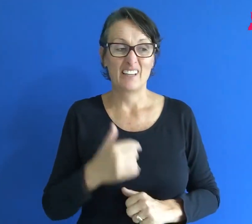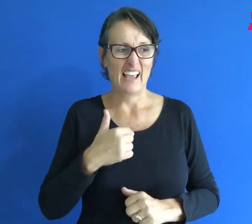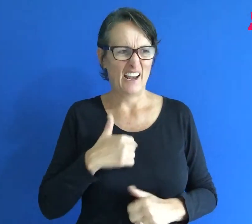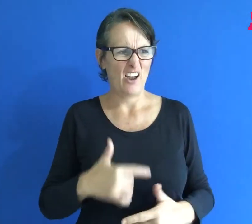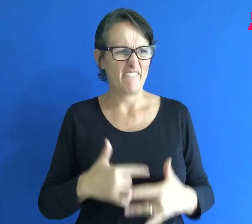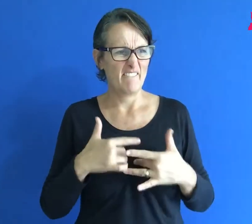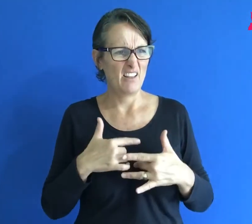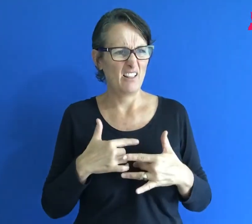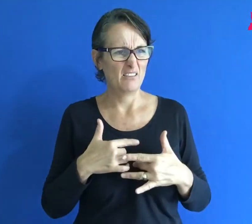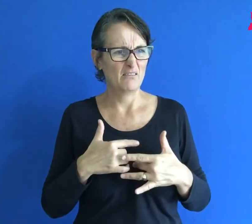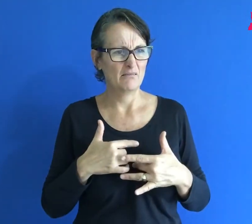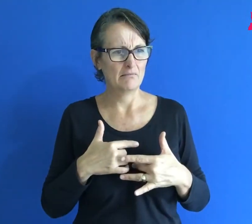I probably know why.